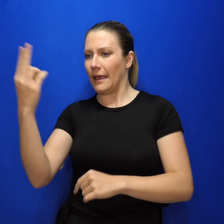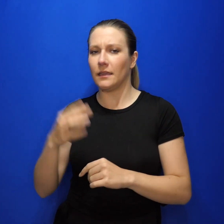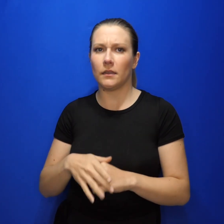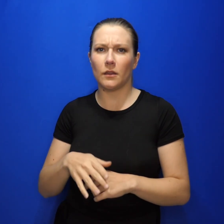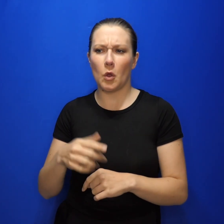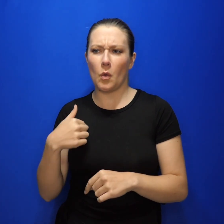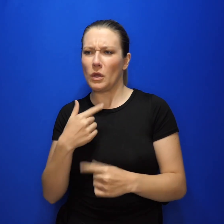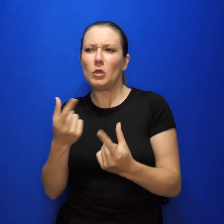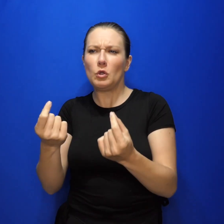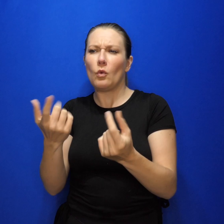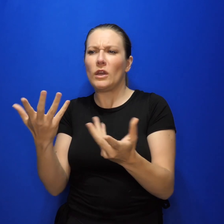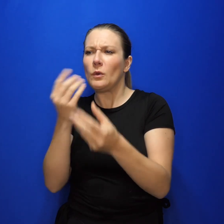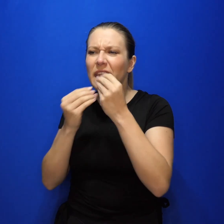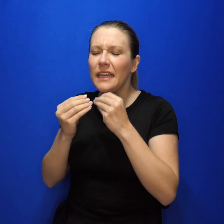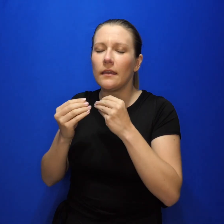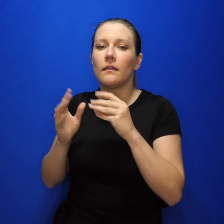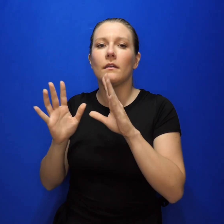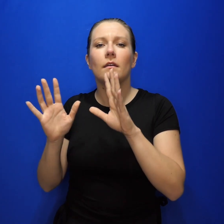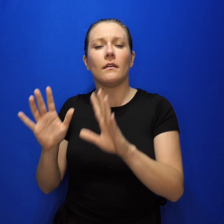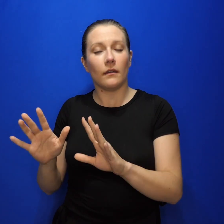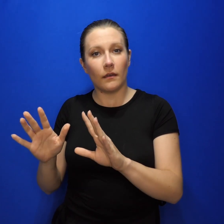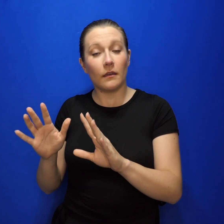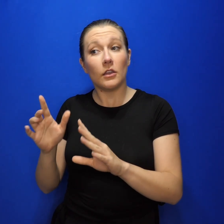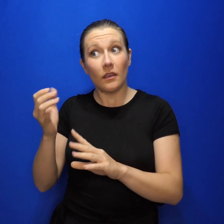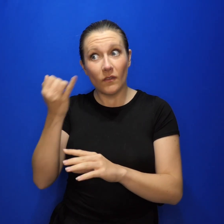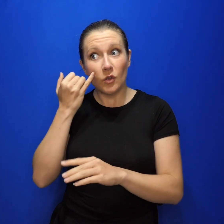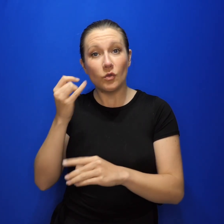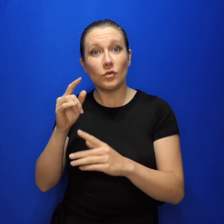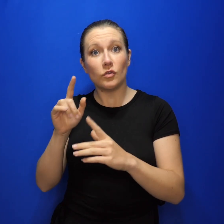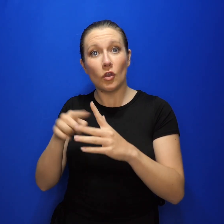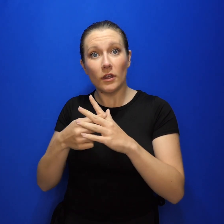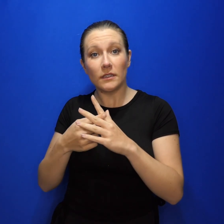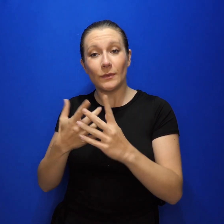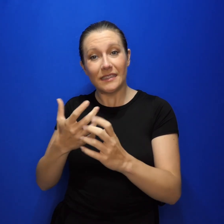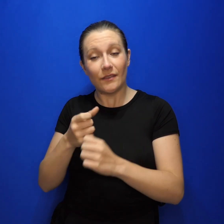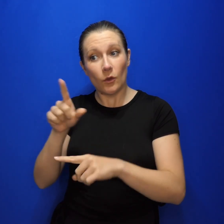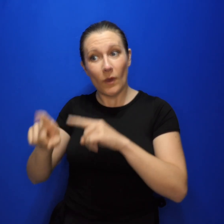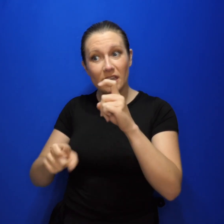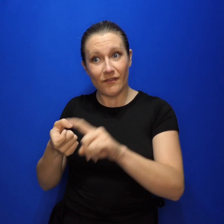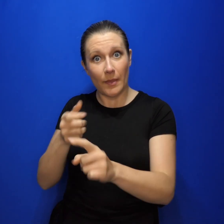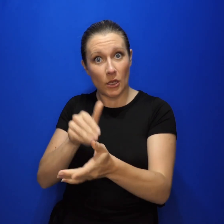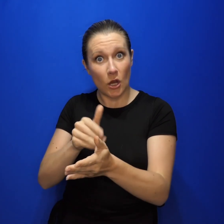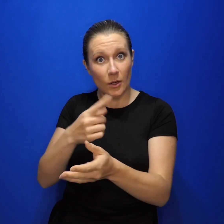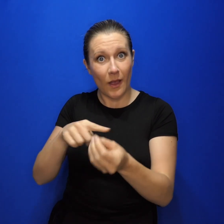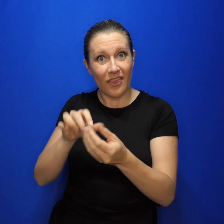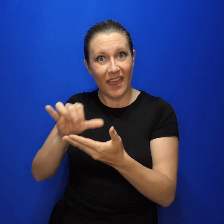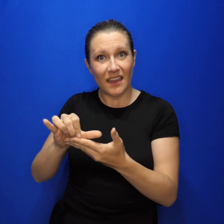are you eating? This, and when you start getting questions like that, my opinion is you're either with an